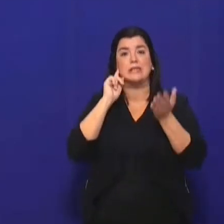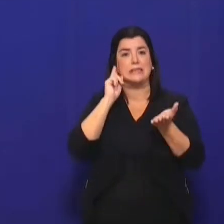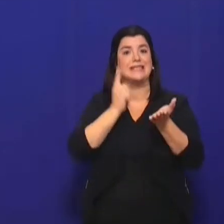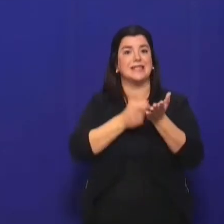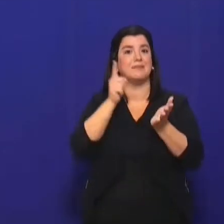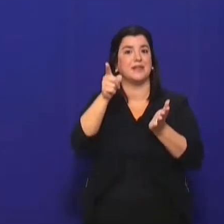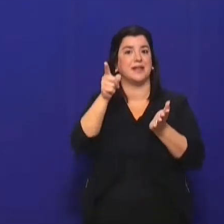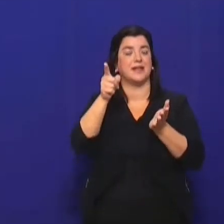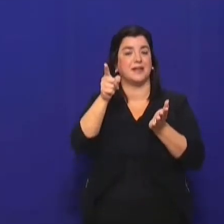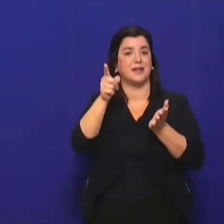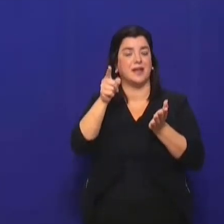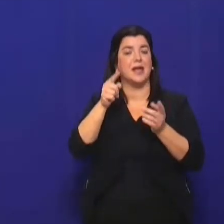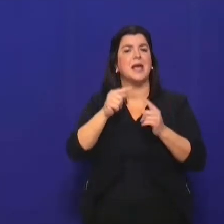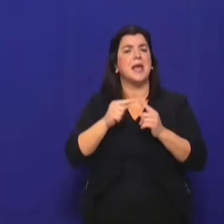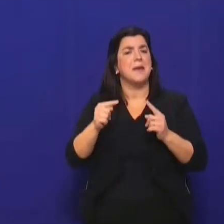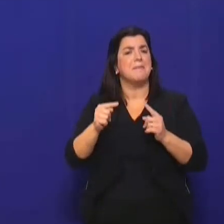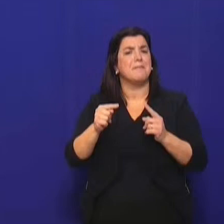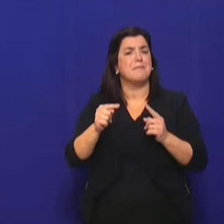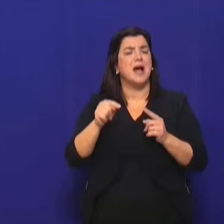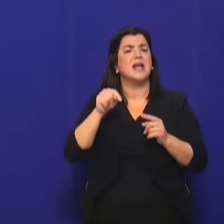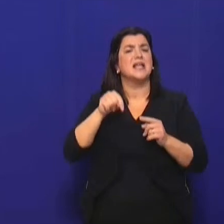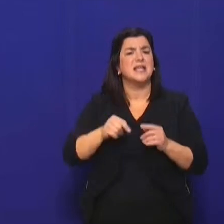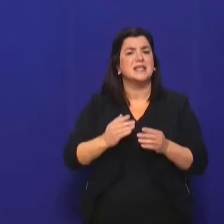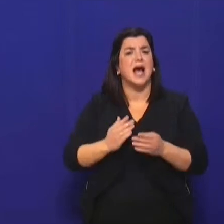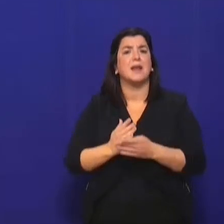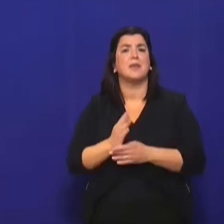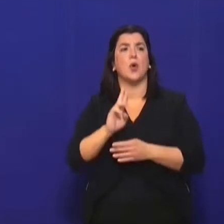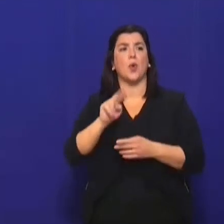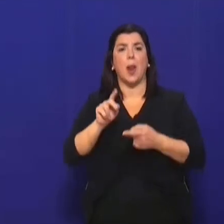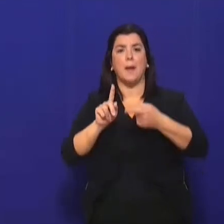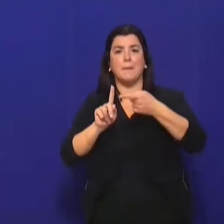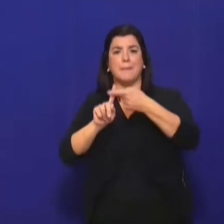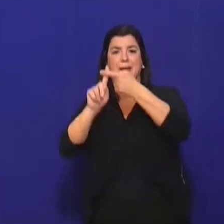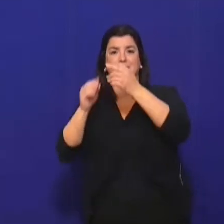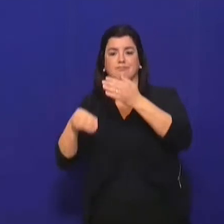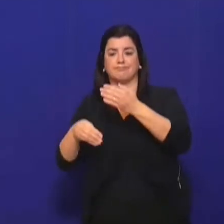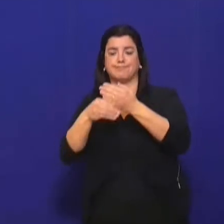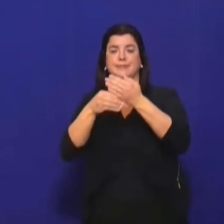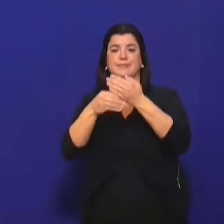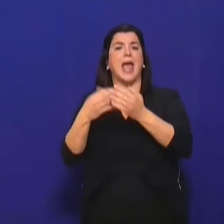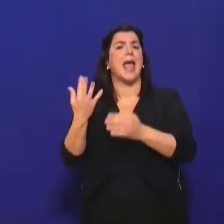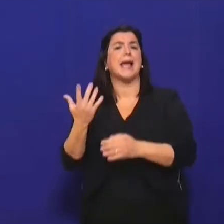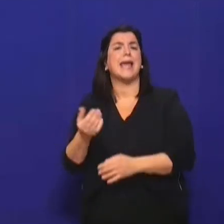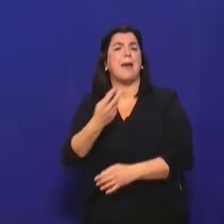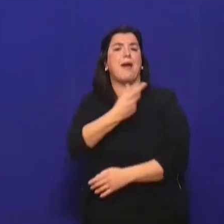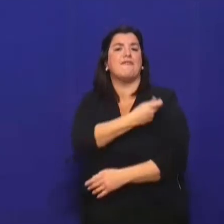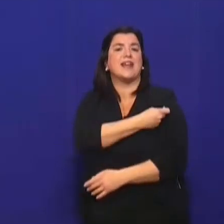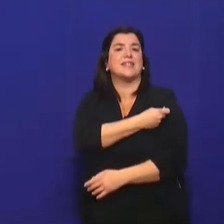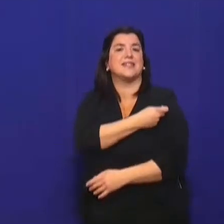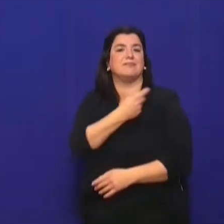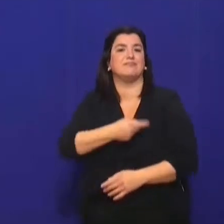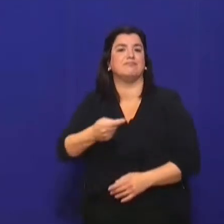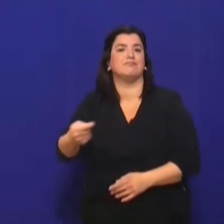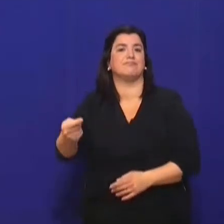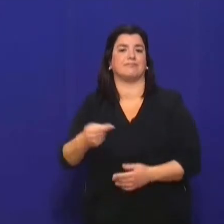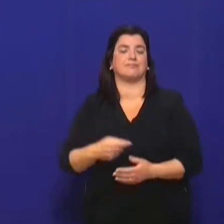barra minn dawn il-figuri ħanibdew ukoll intukom ta' kuljum l-ammont ta' dożi ta' tilqim li nkunu qegħdin